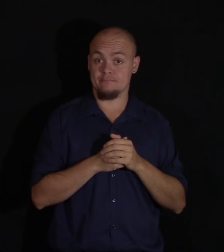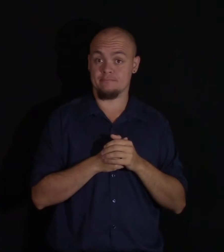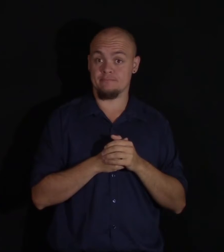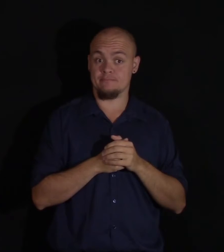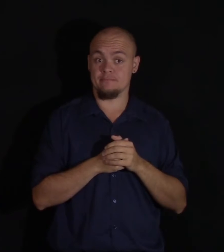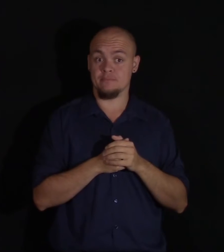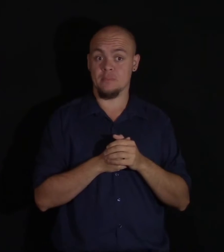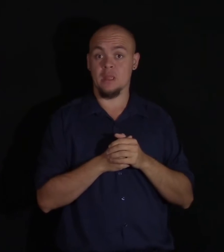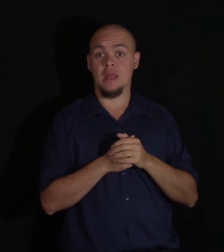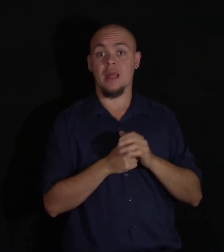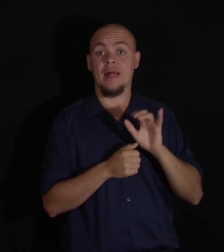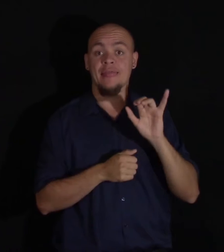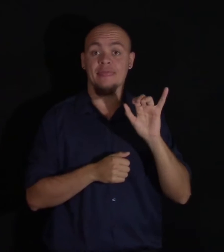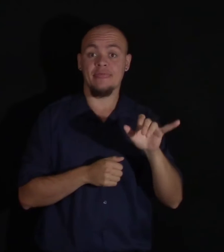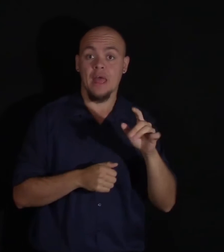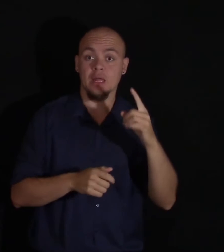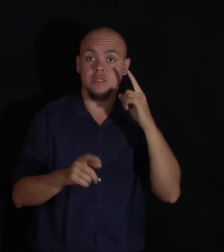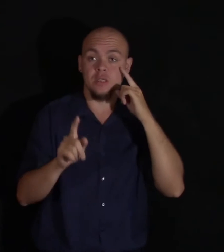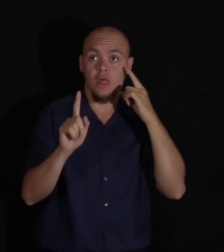That's the point.